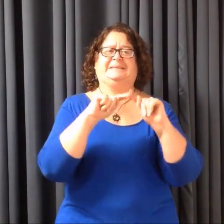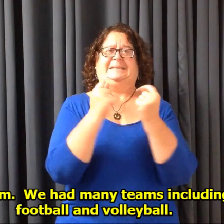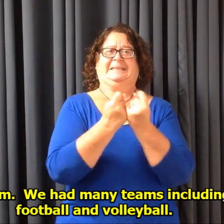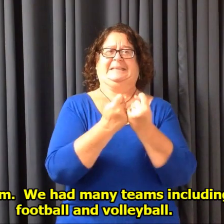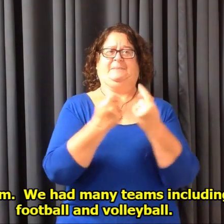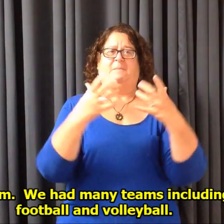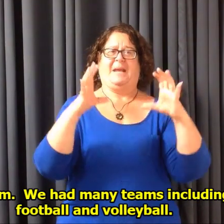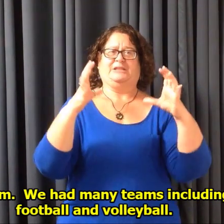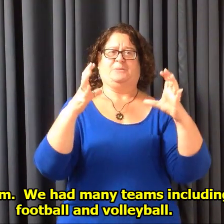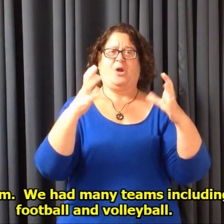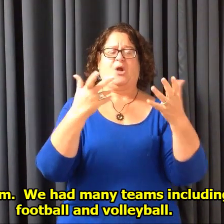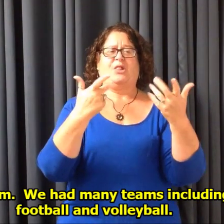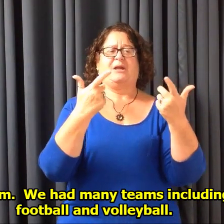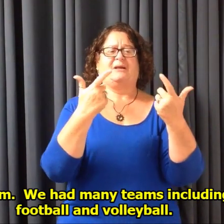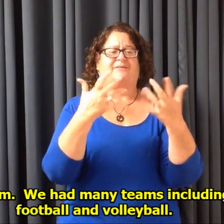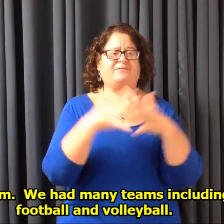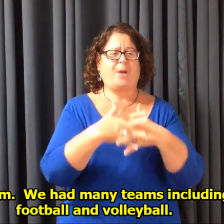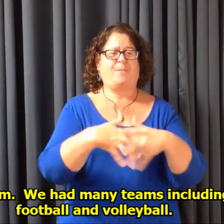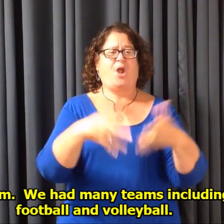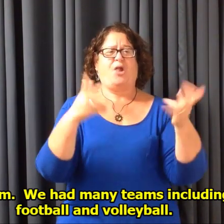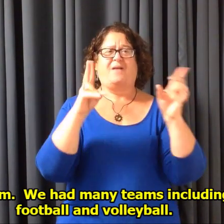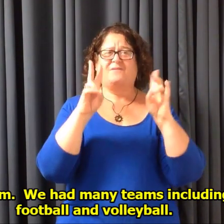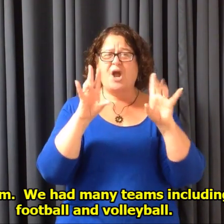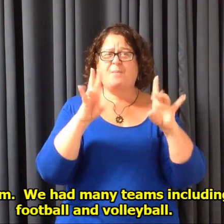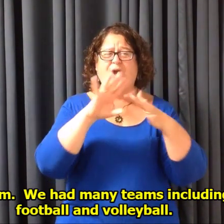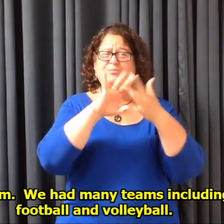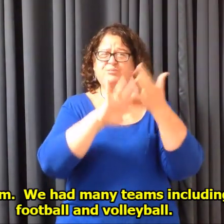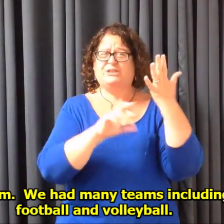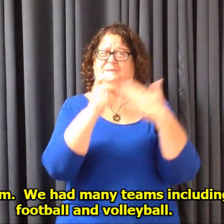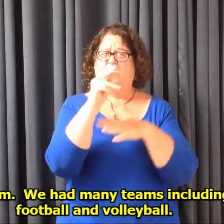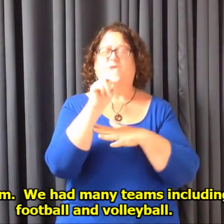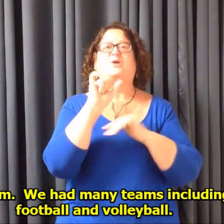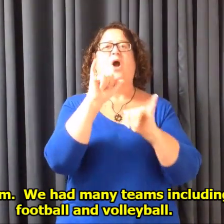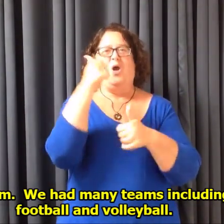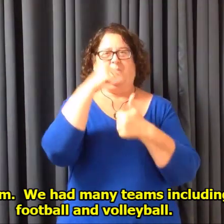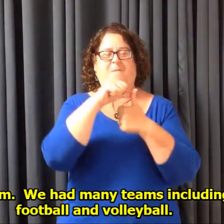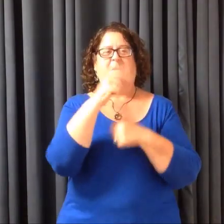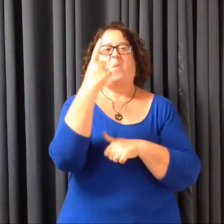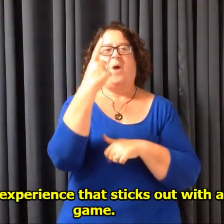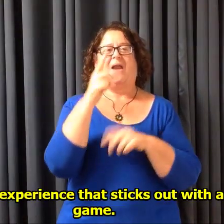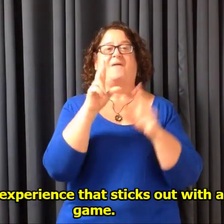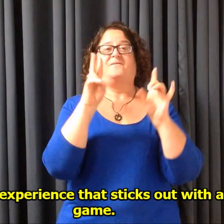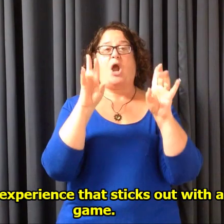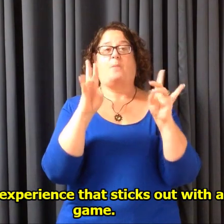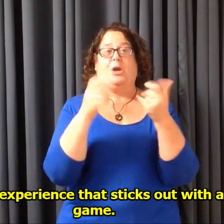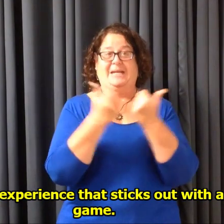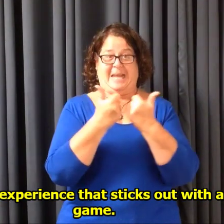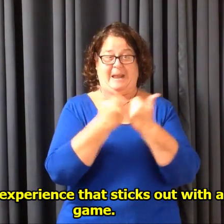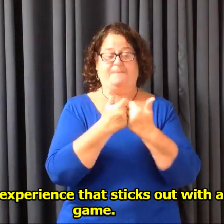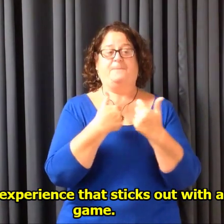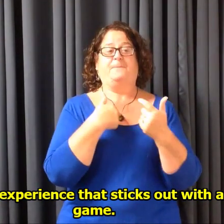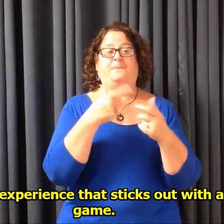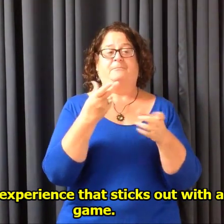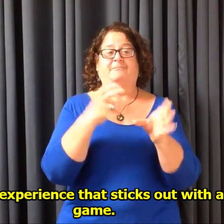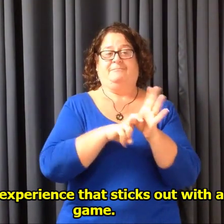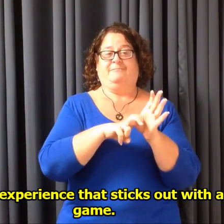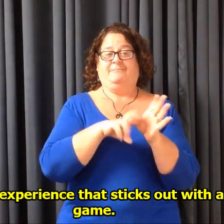I enjoyed the dorm. We had many teams, including basketball, football, and volleyball. There was one experience that sticks out with a volleyball